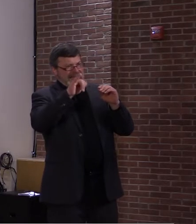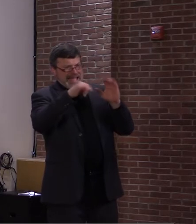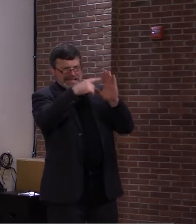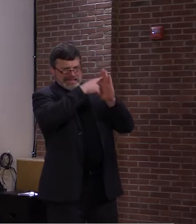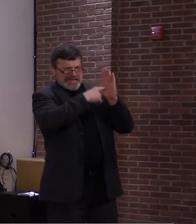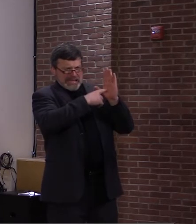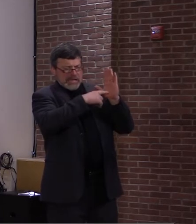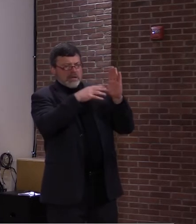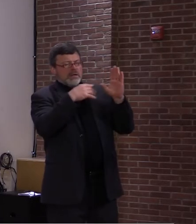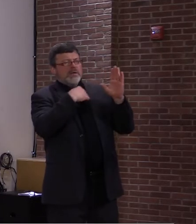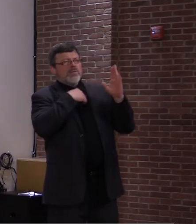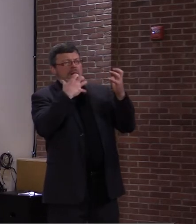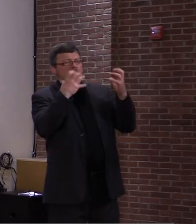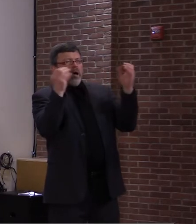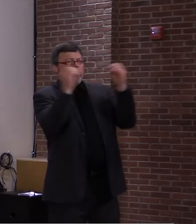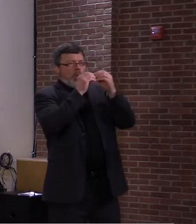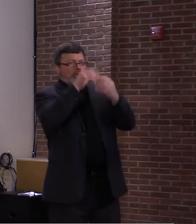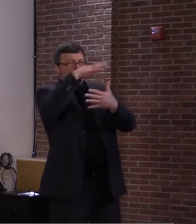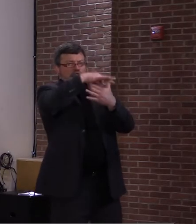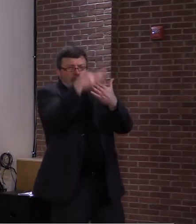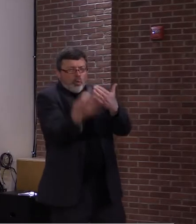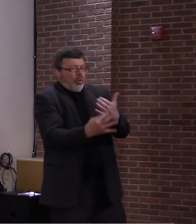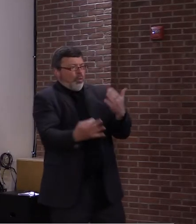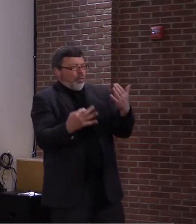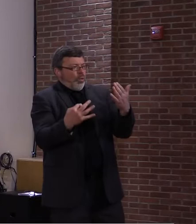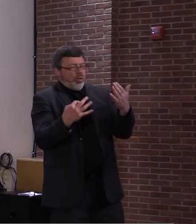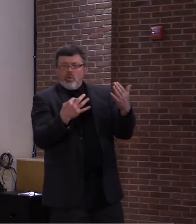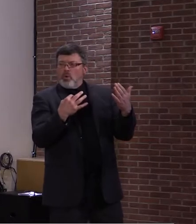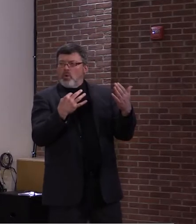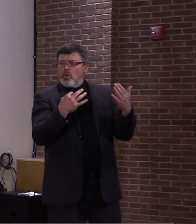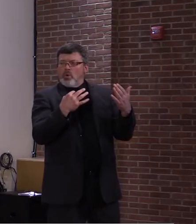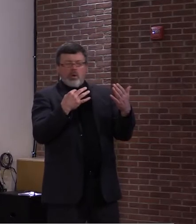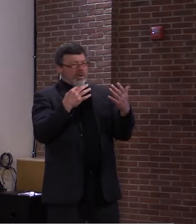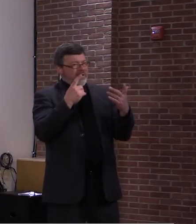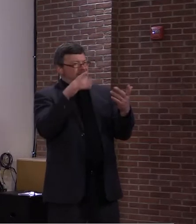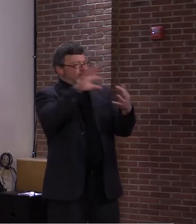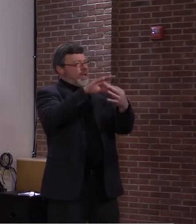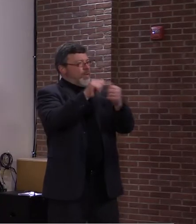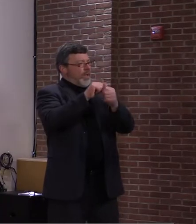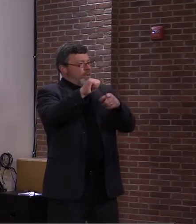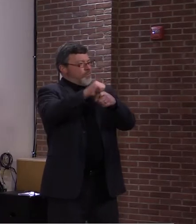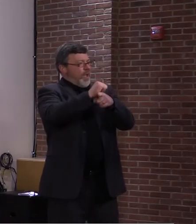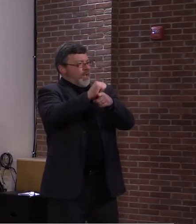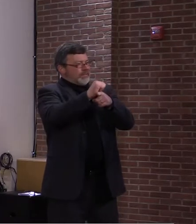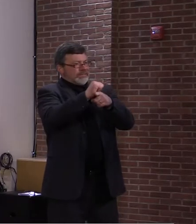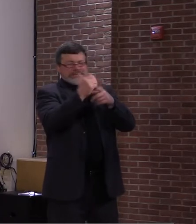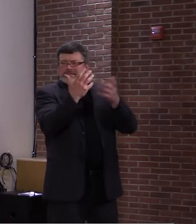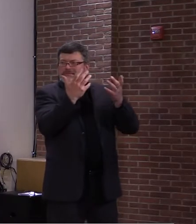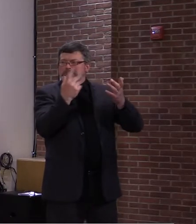sharing in the plan. We had an opportunity to accomplish that, and I believe that in